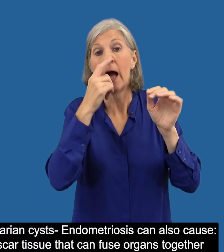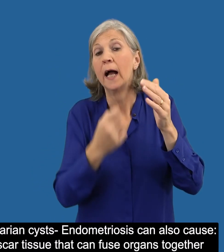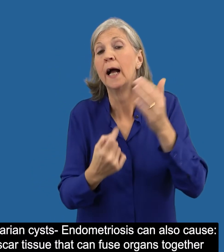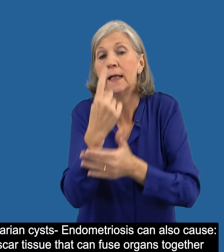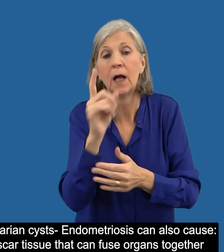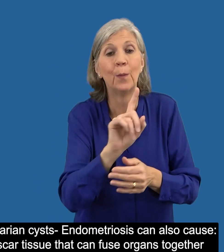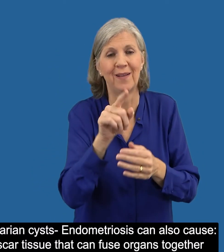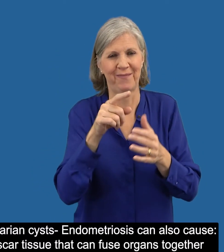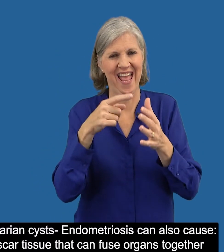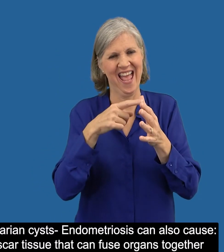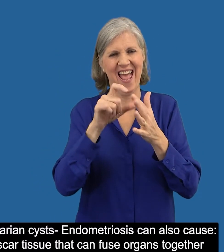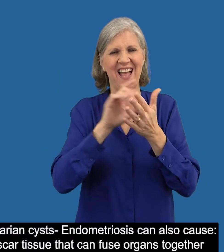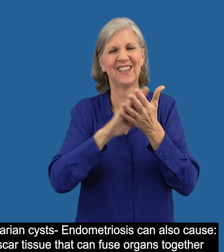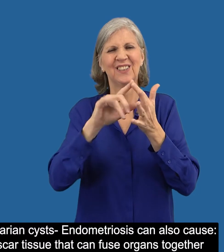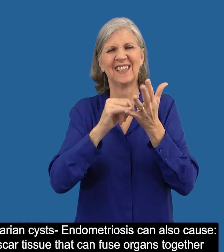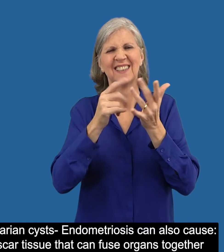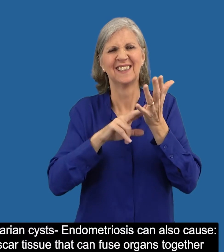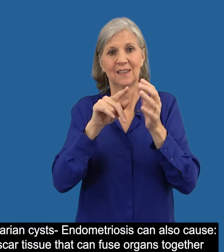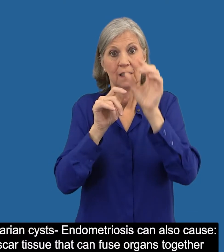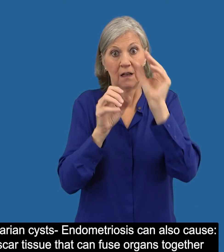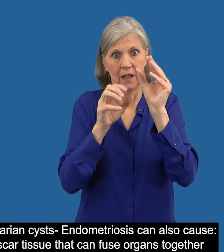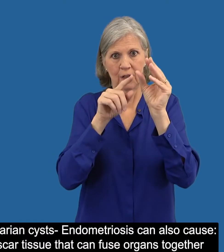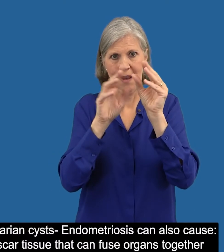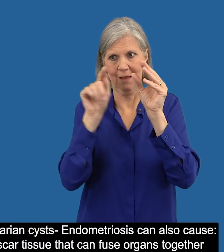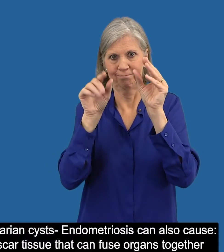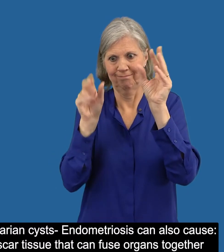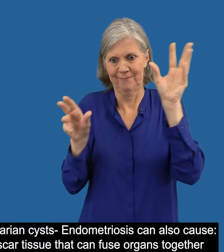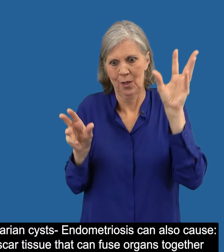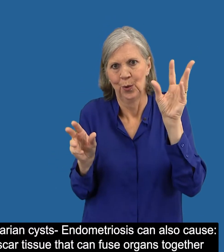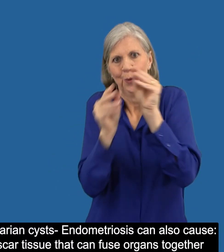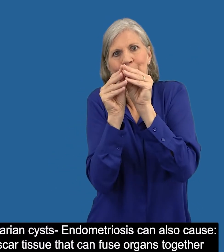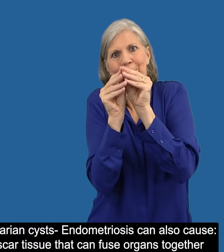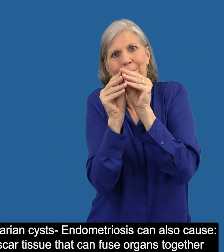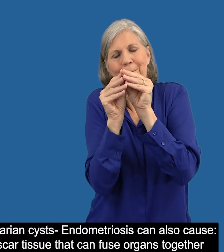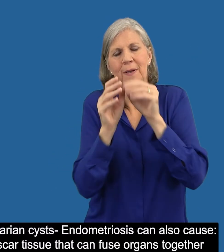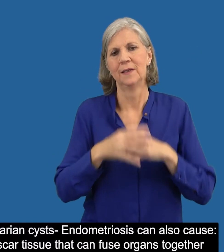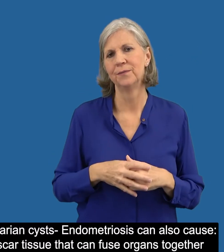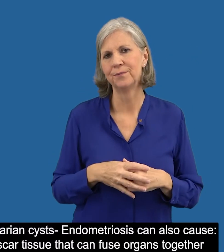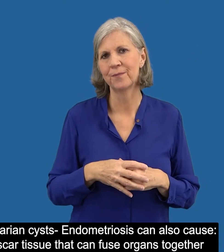Endometriosis can also cause adhesions, scar tissue that can fuse organs together.